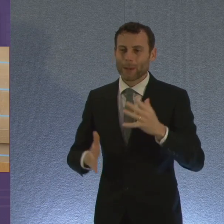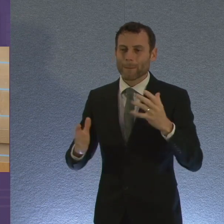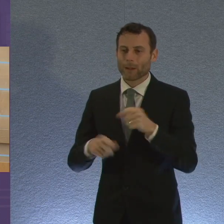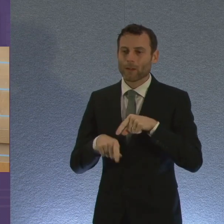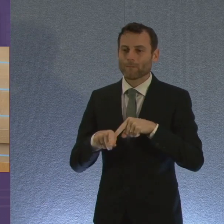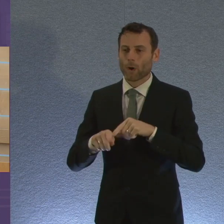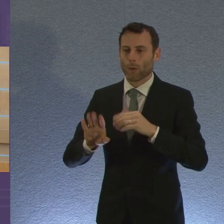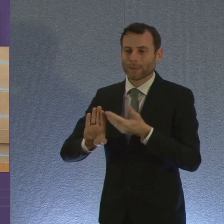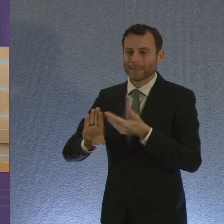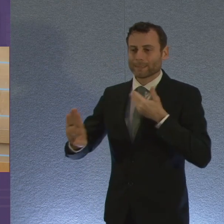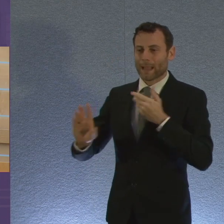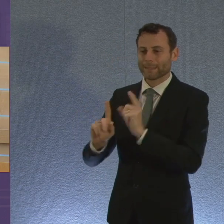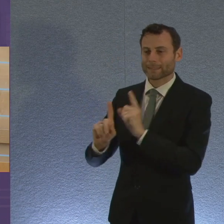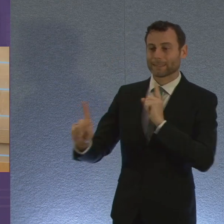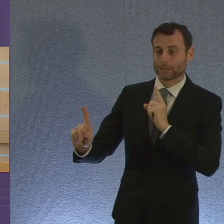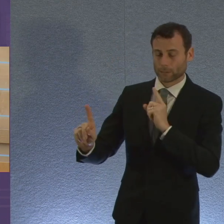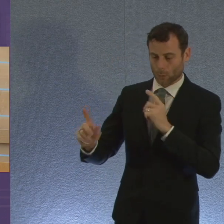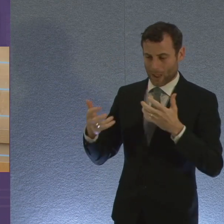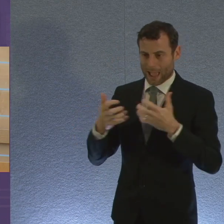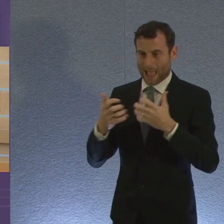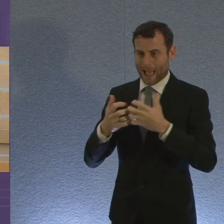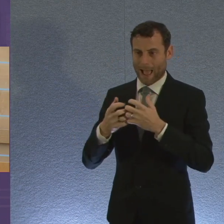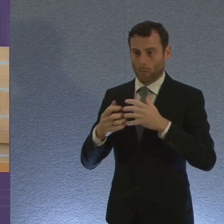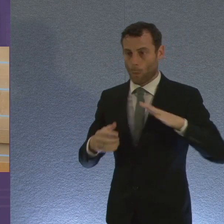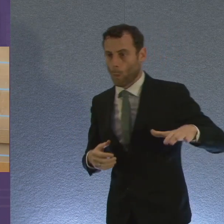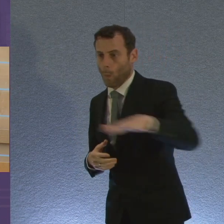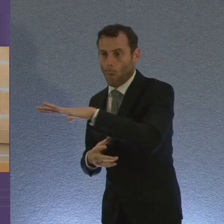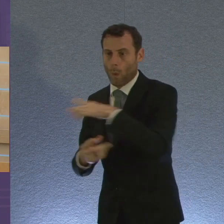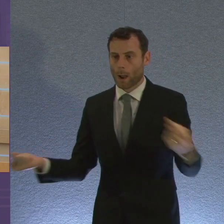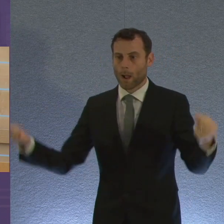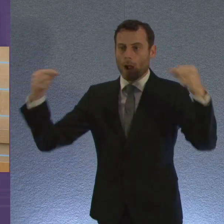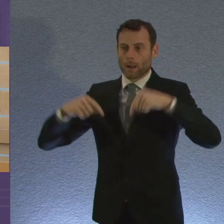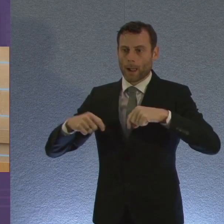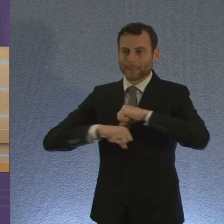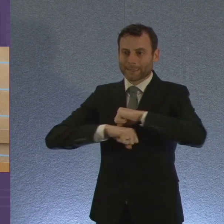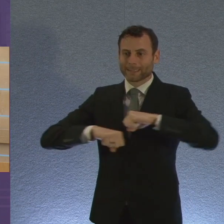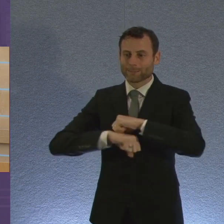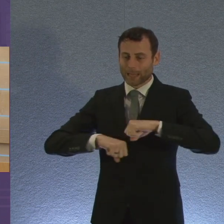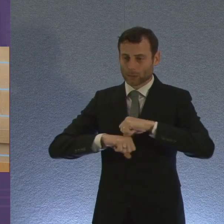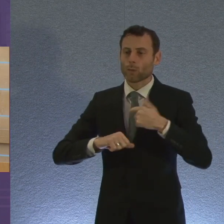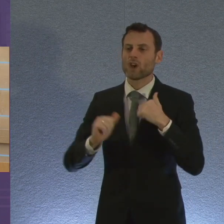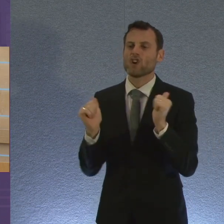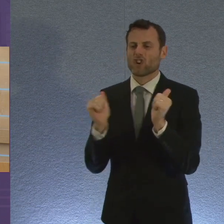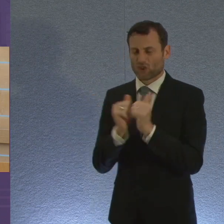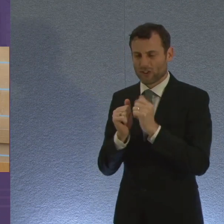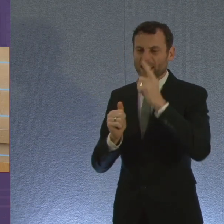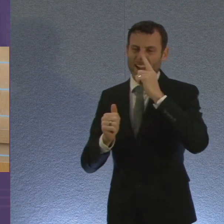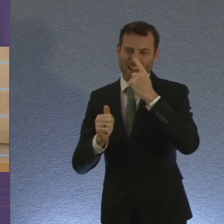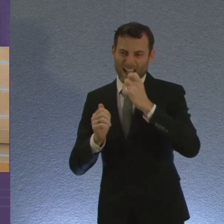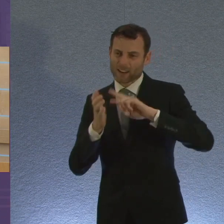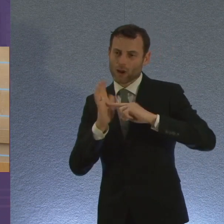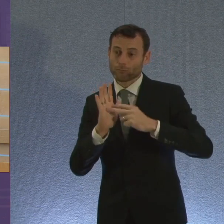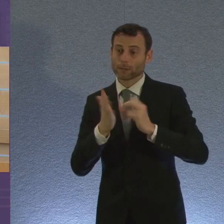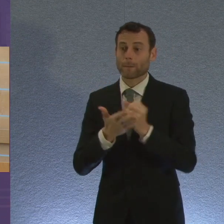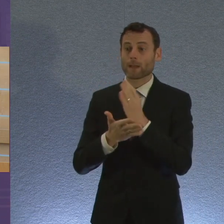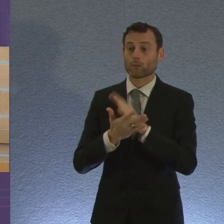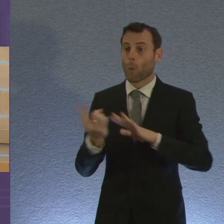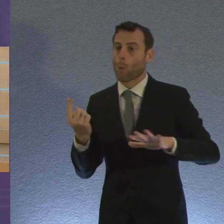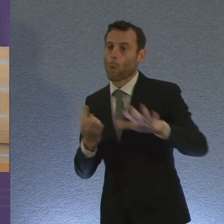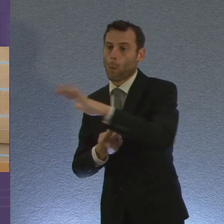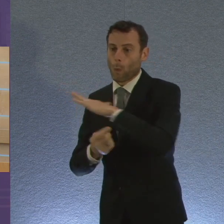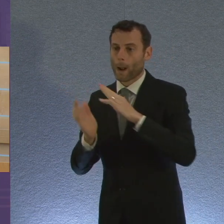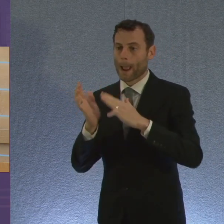additional members this morning can contribute and take part from the public gallery, but there'll be arrangements put in place to make sure that everybody can vote.